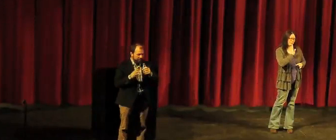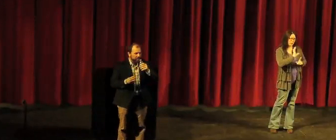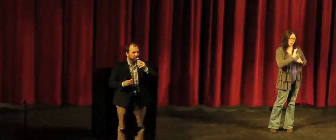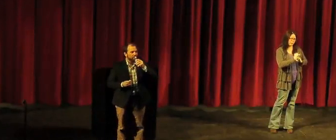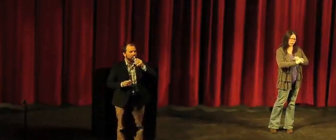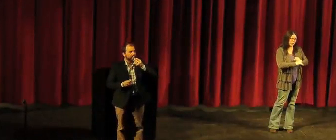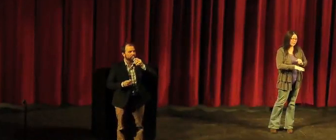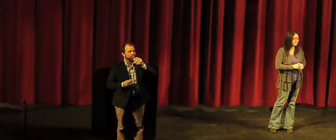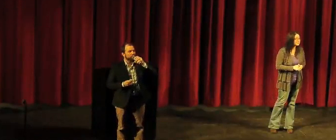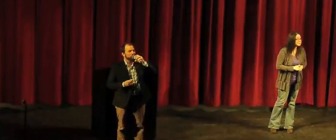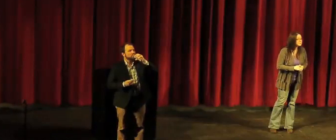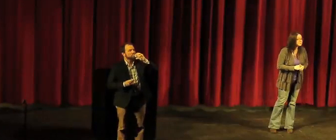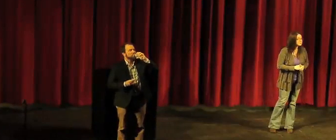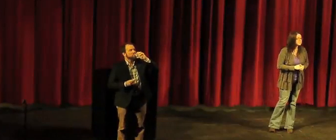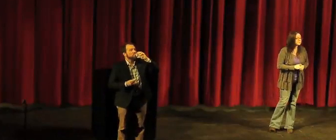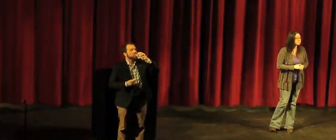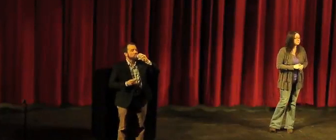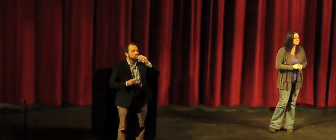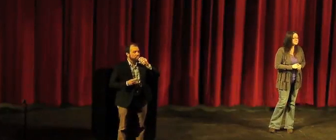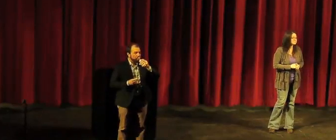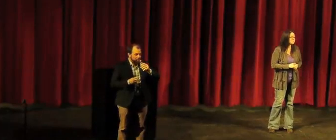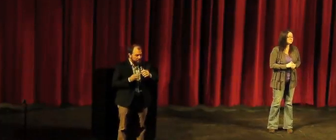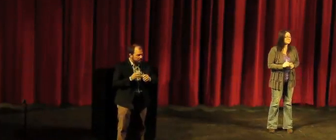commercials. And